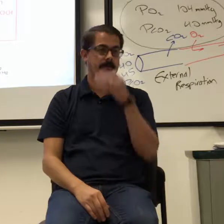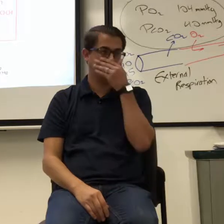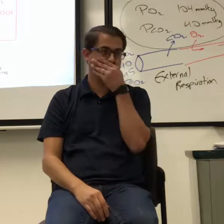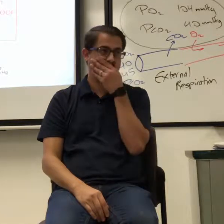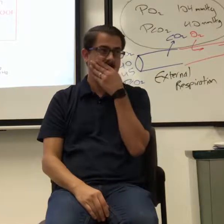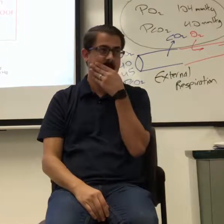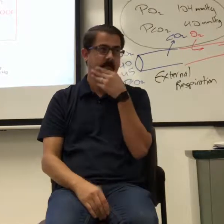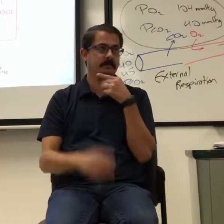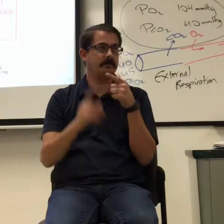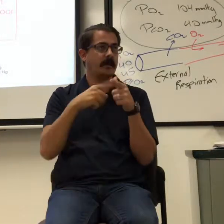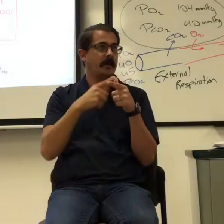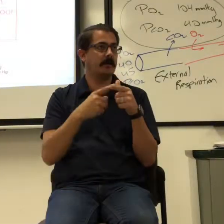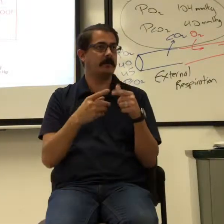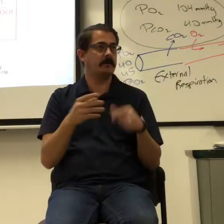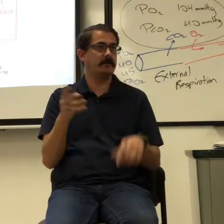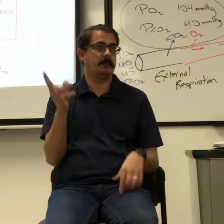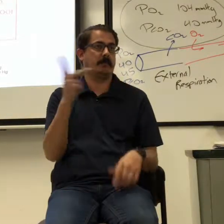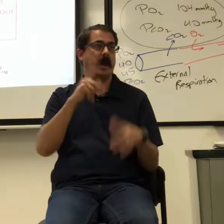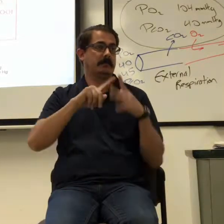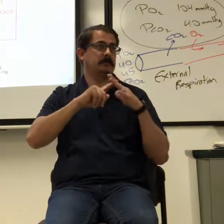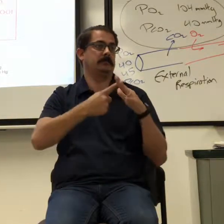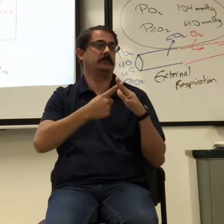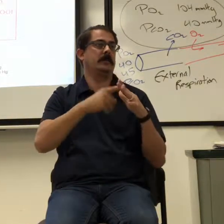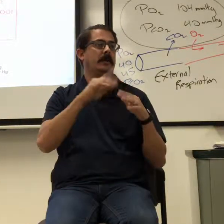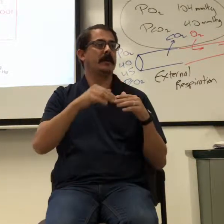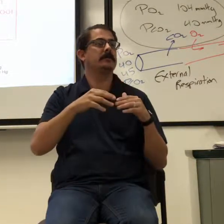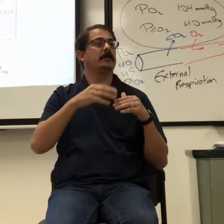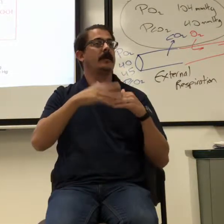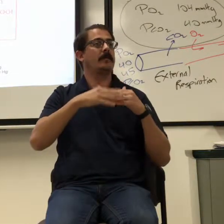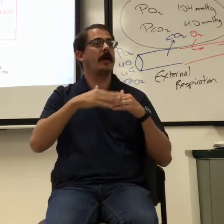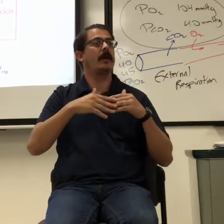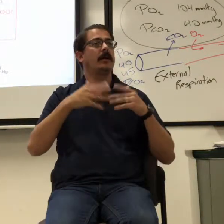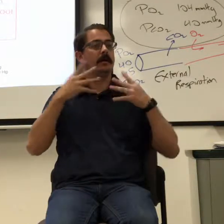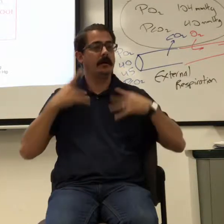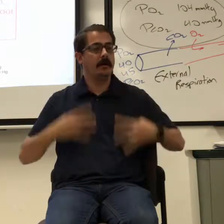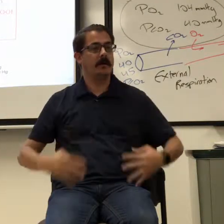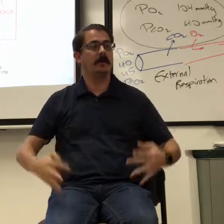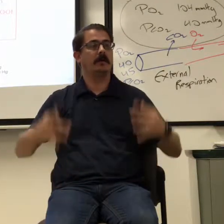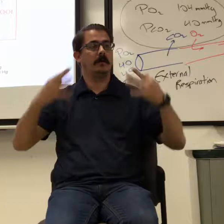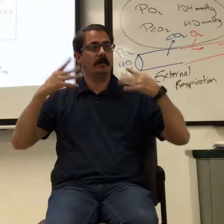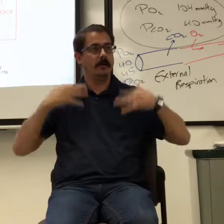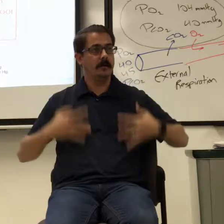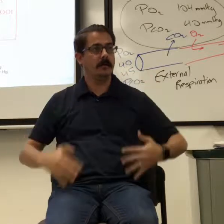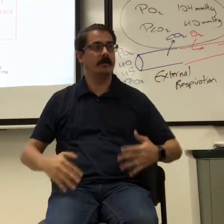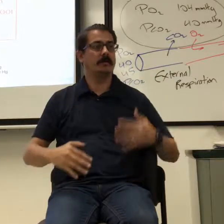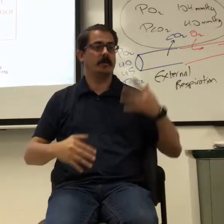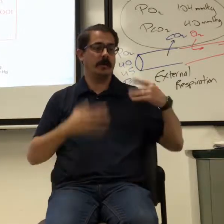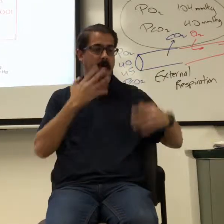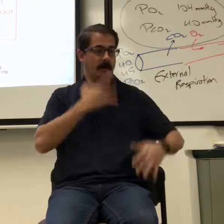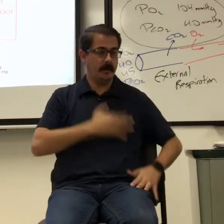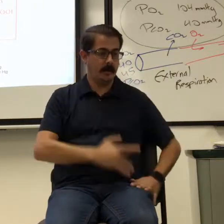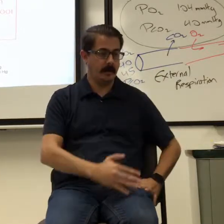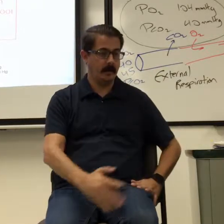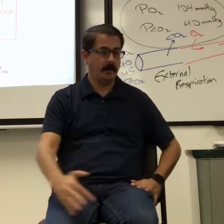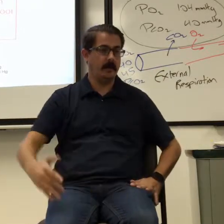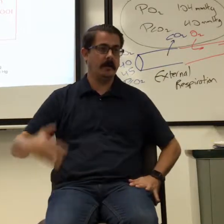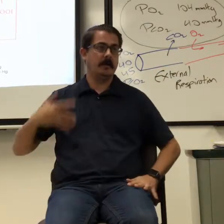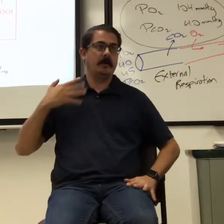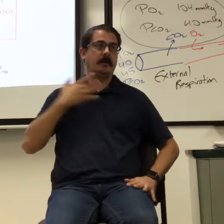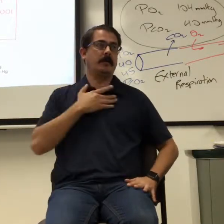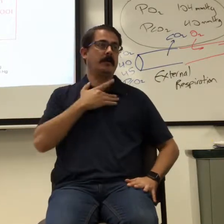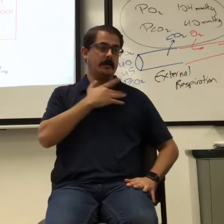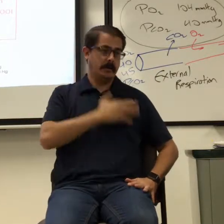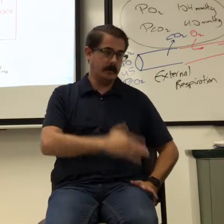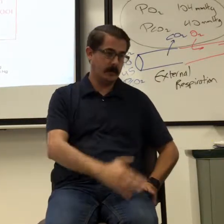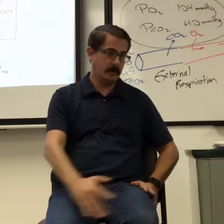And we're back where we started. This is the blood that's conducted by systemic veins and delivered back to the right heart to pump to the lungs to